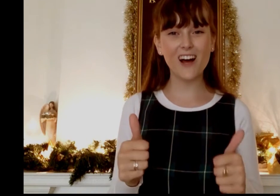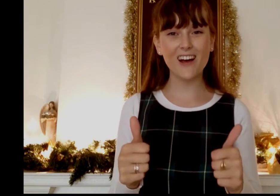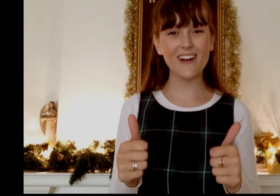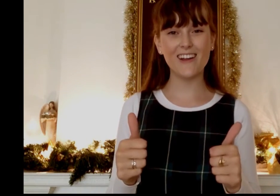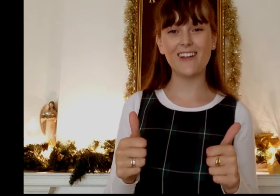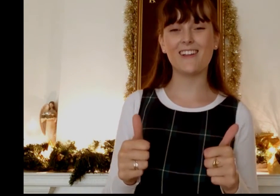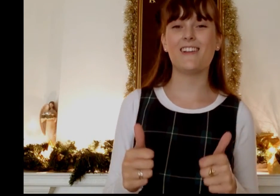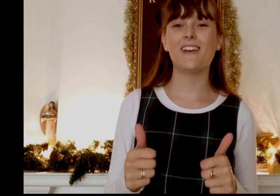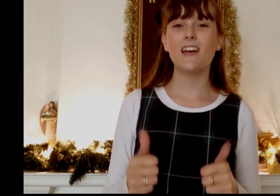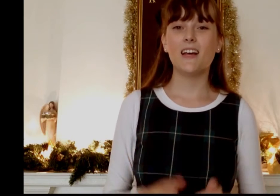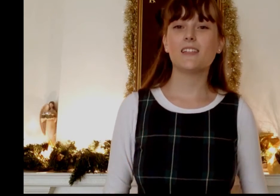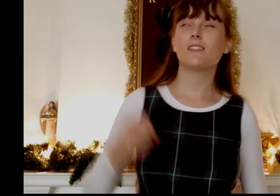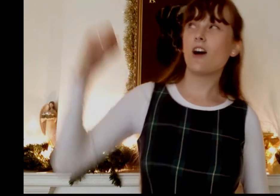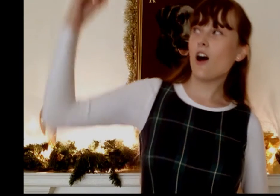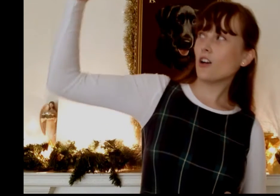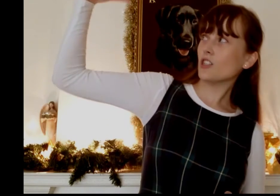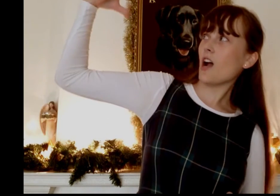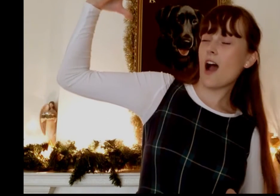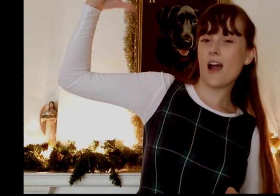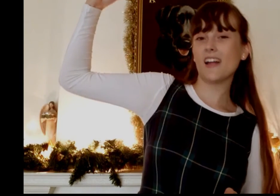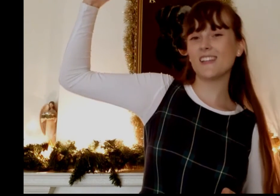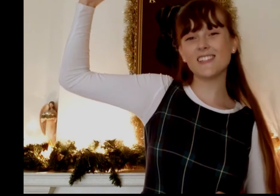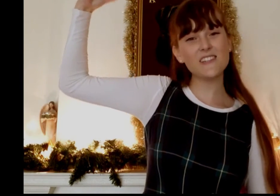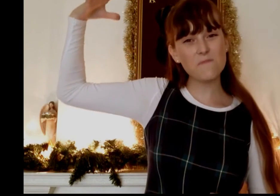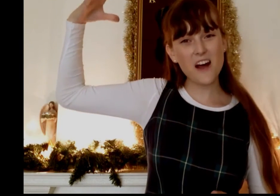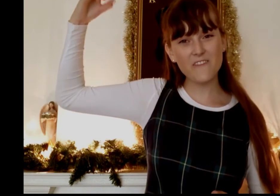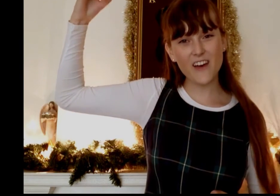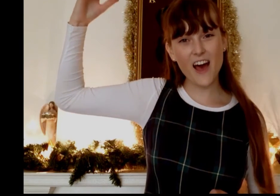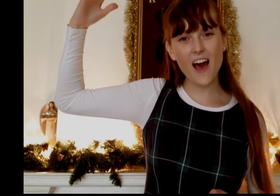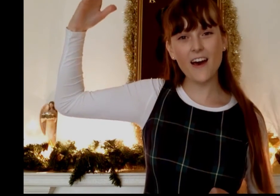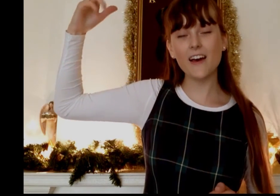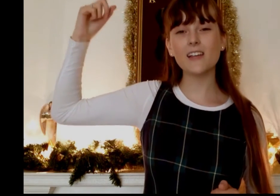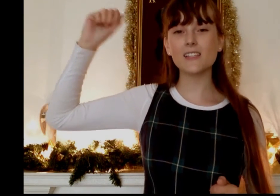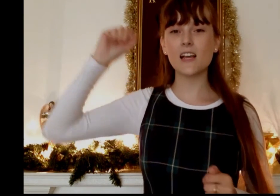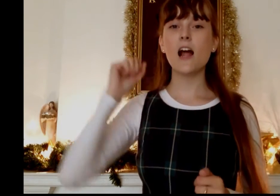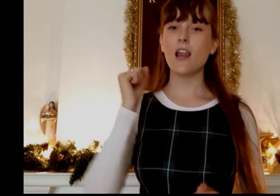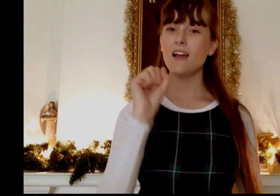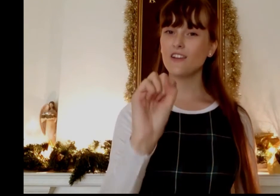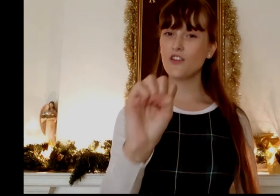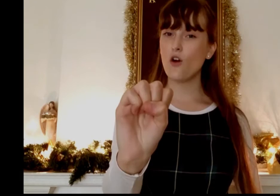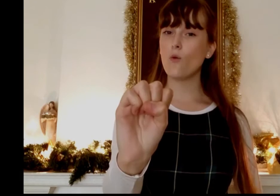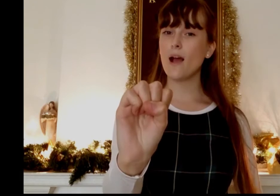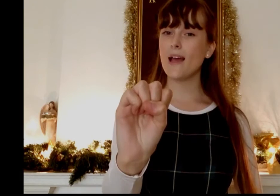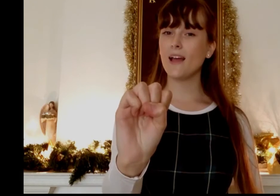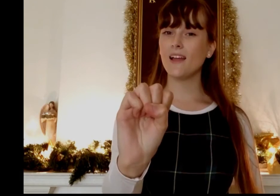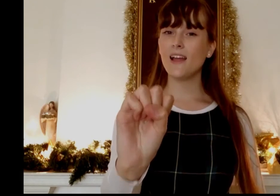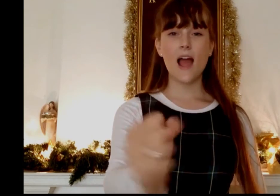fine. A star shines above us, lighting your way